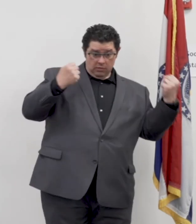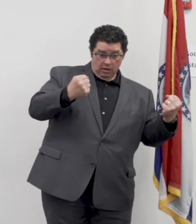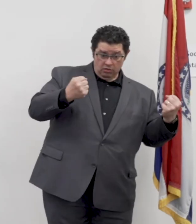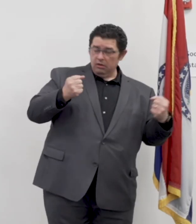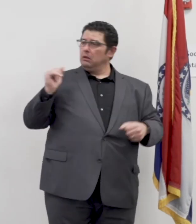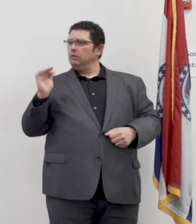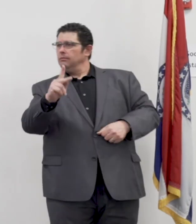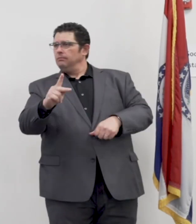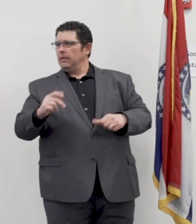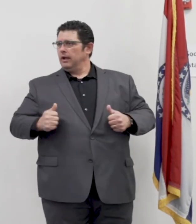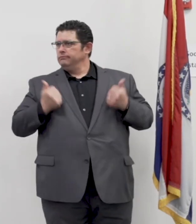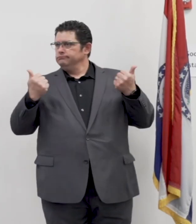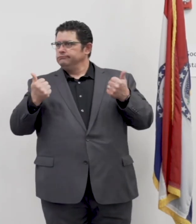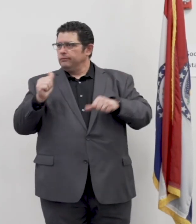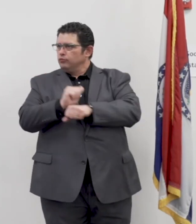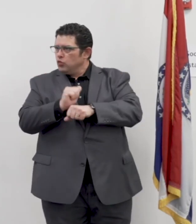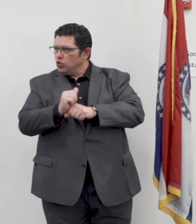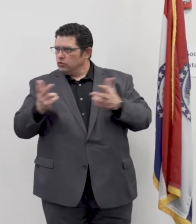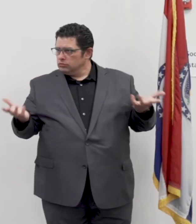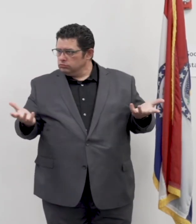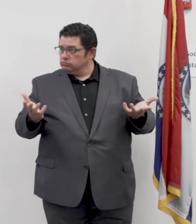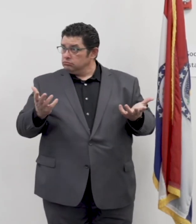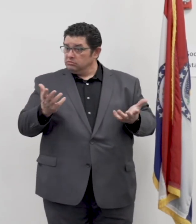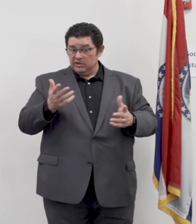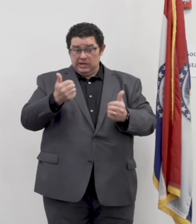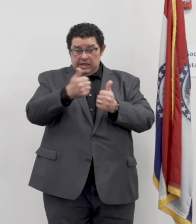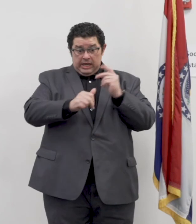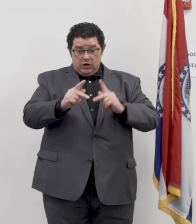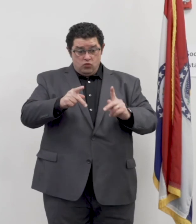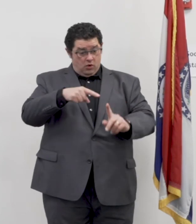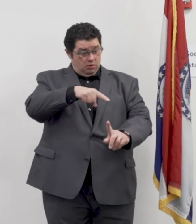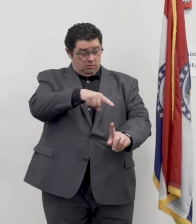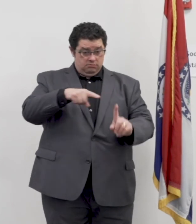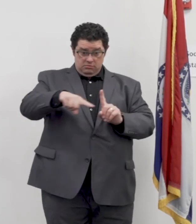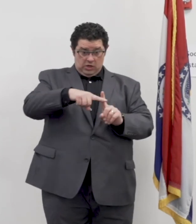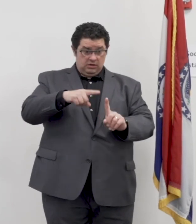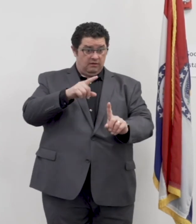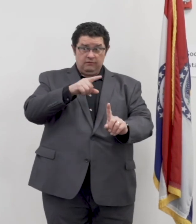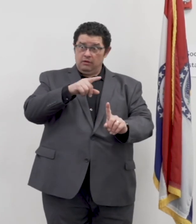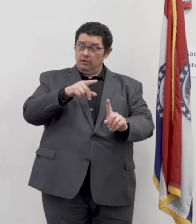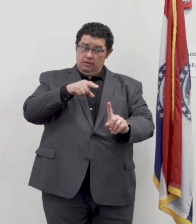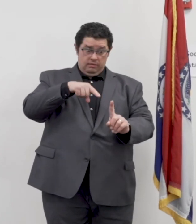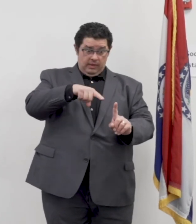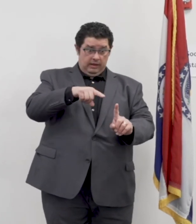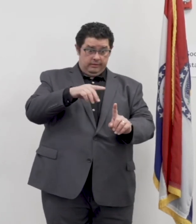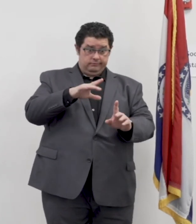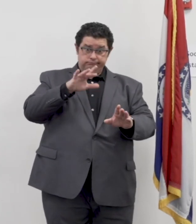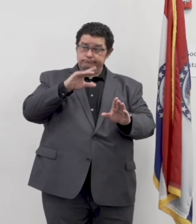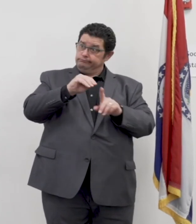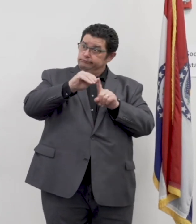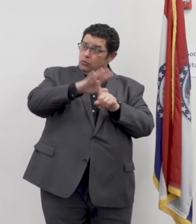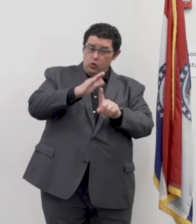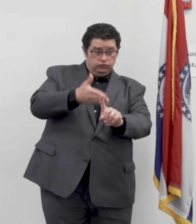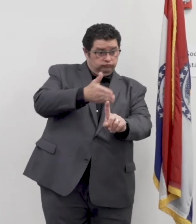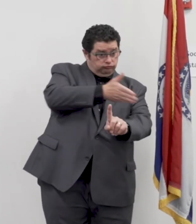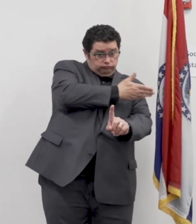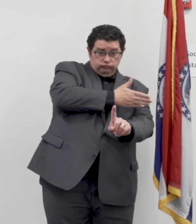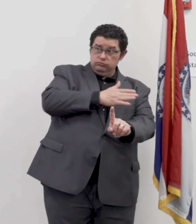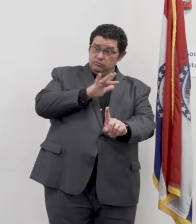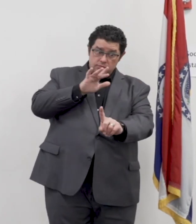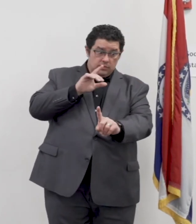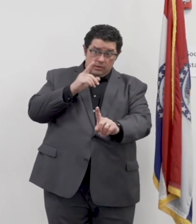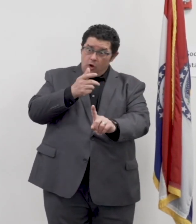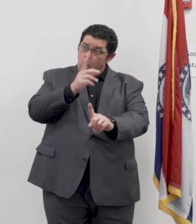lives. And anyone they come in contact with has to be found, advised, and if necessary, quarantined